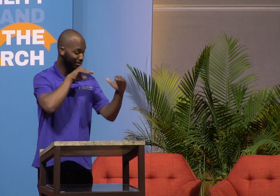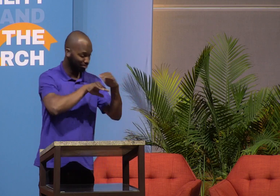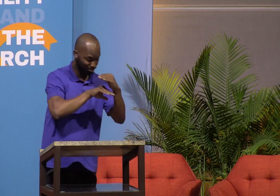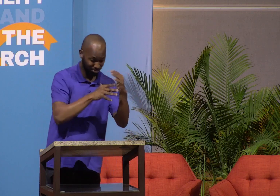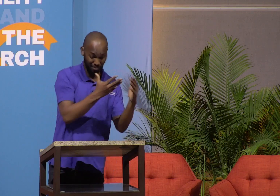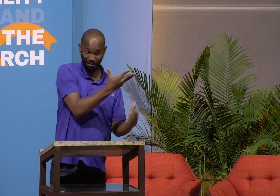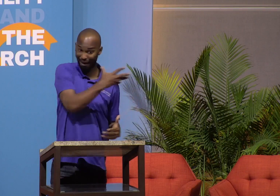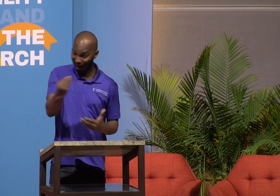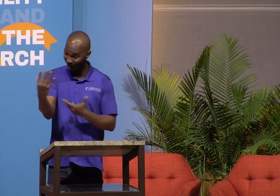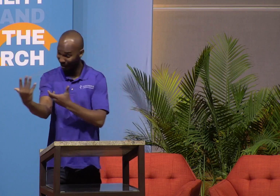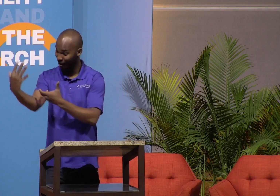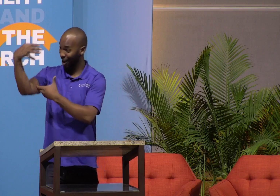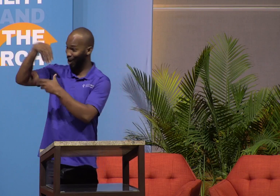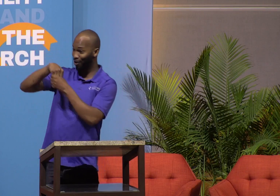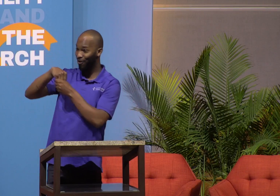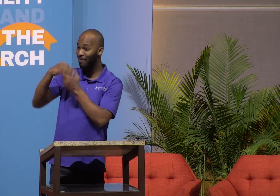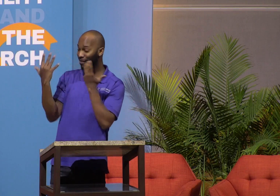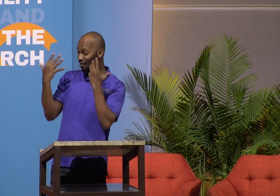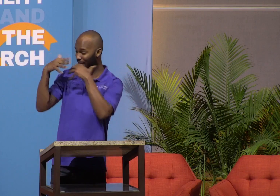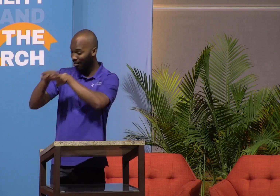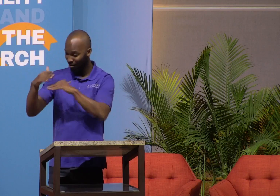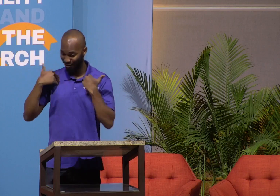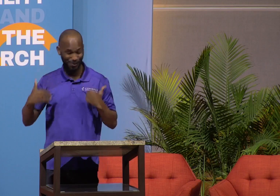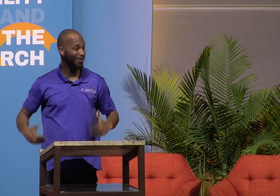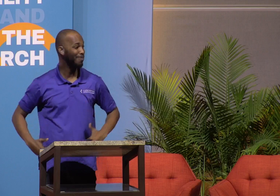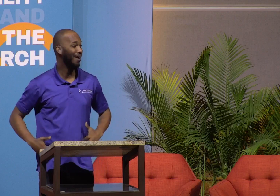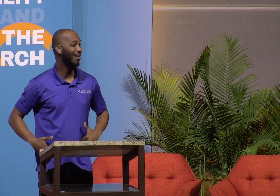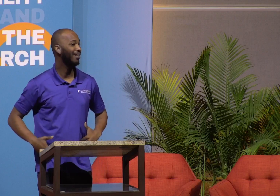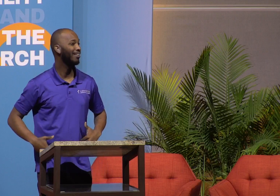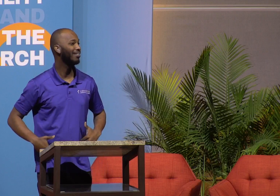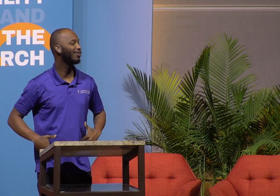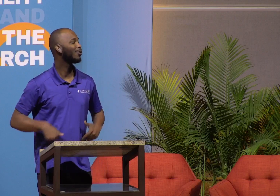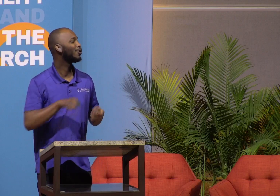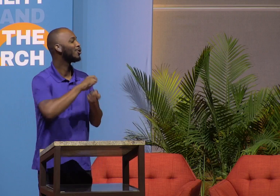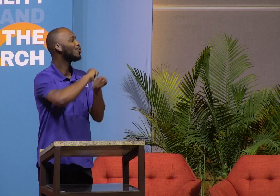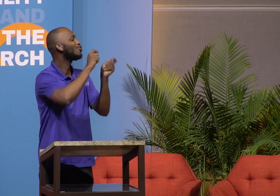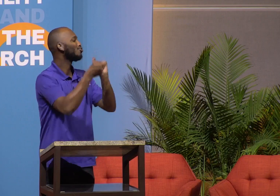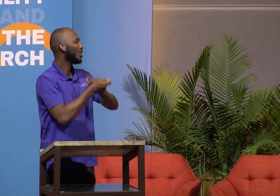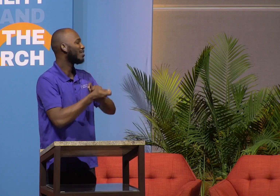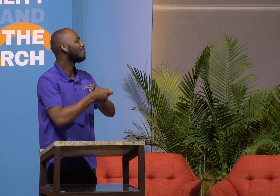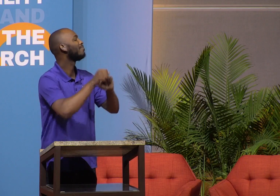When the deaf experience inclusiveness, transformation truly will happen.